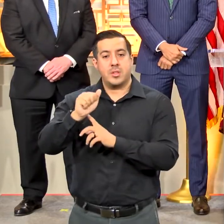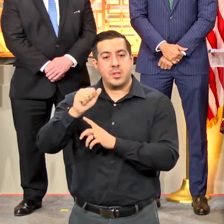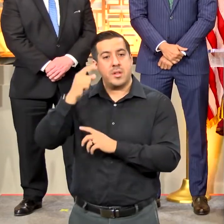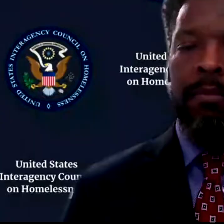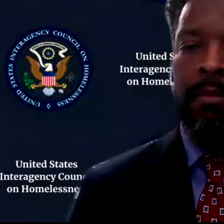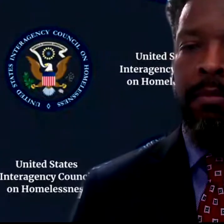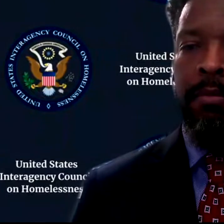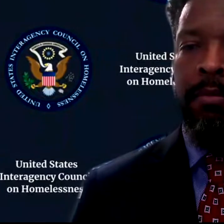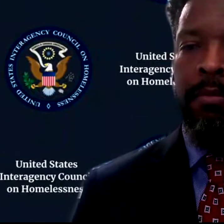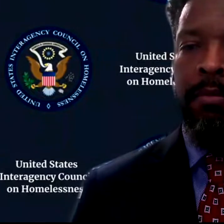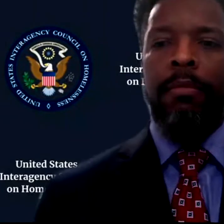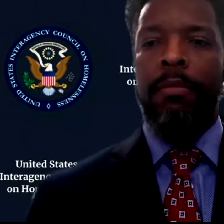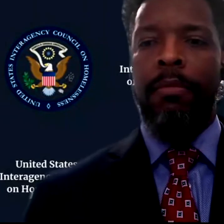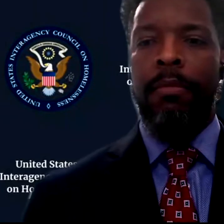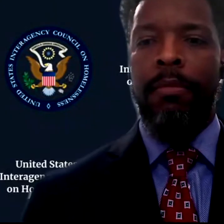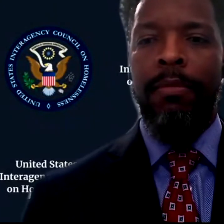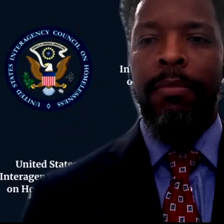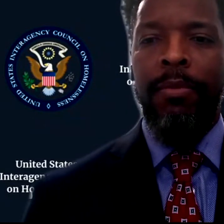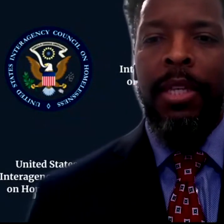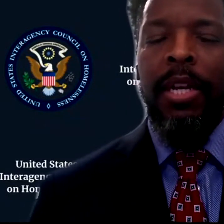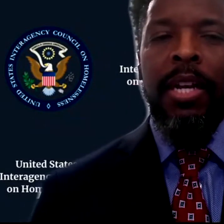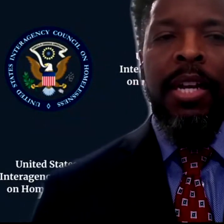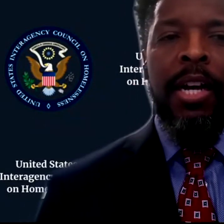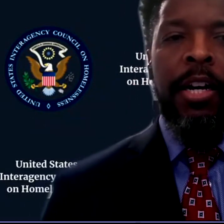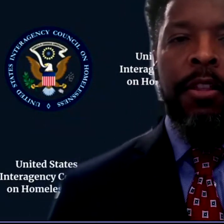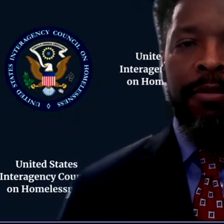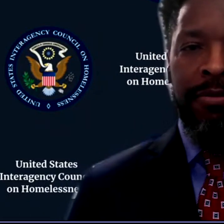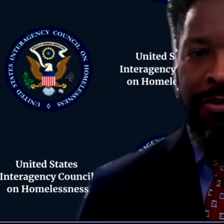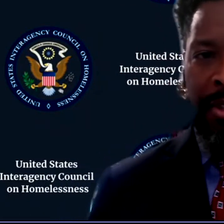Council on Homelessness. Anthony.